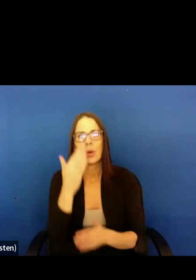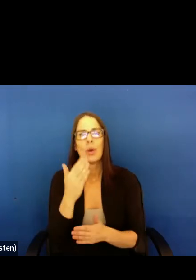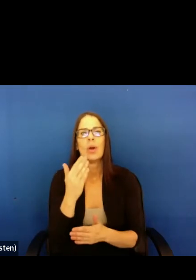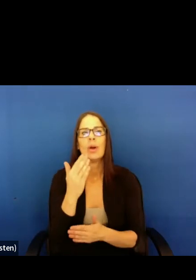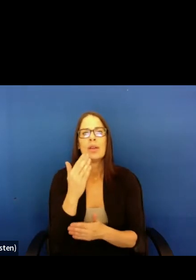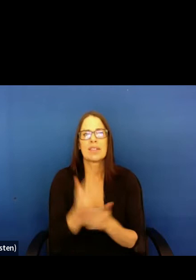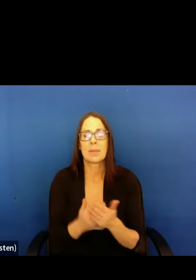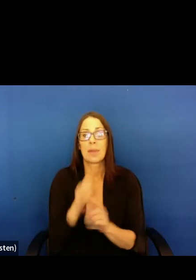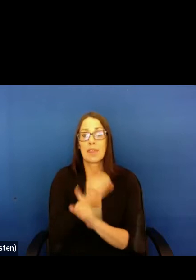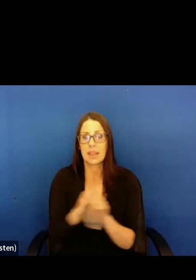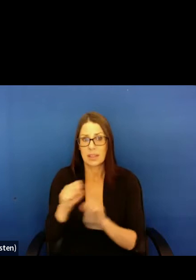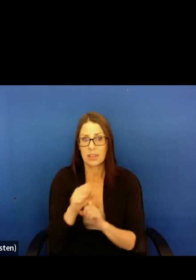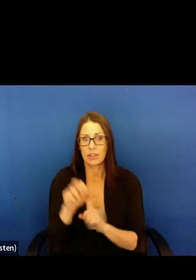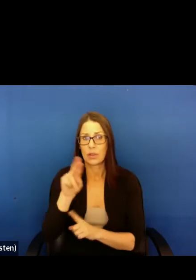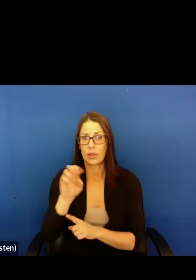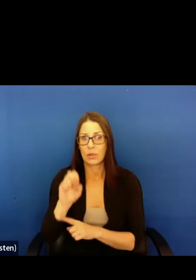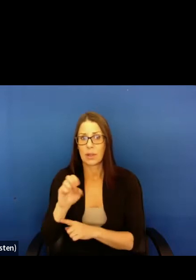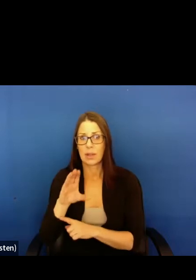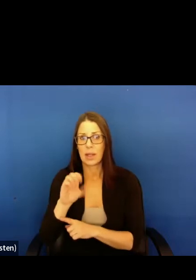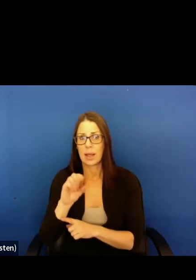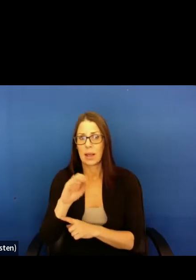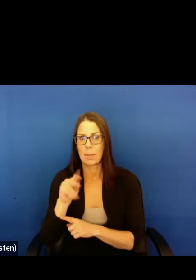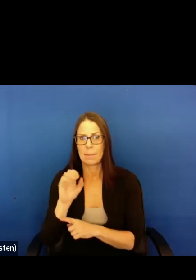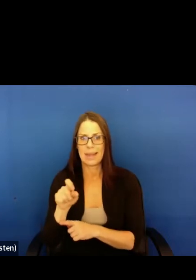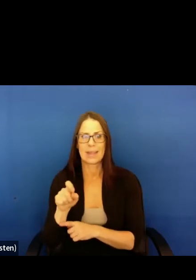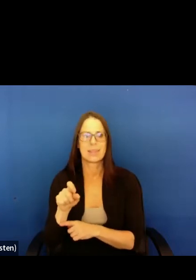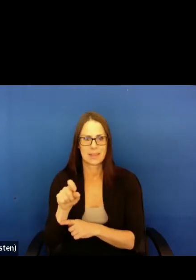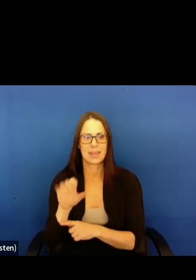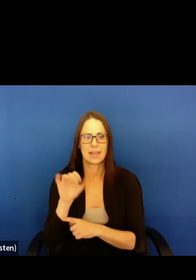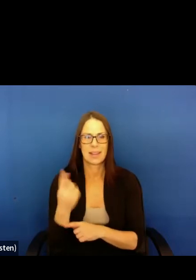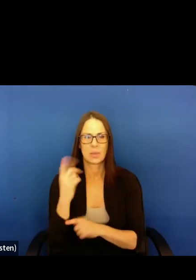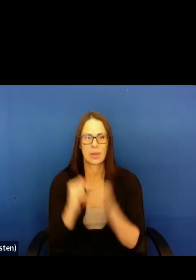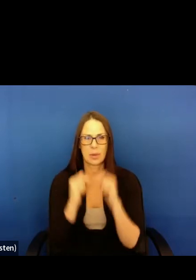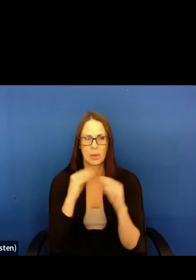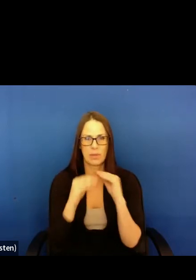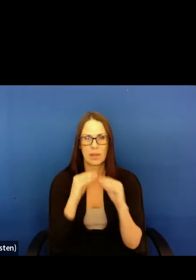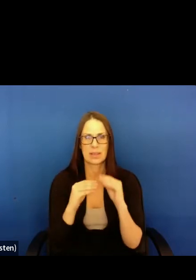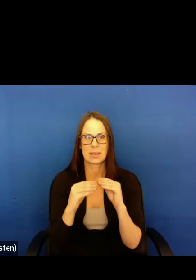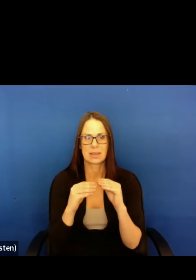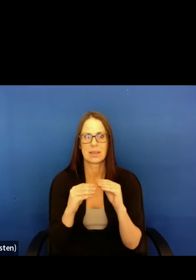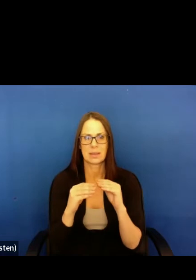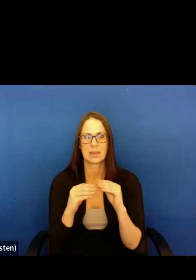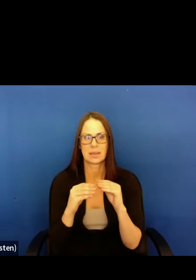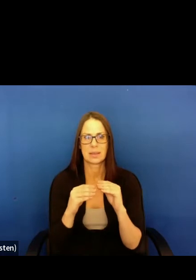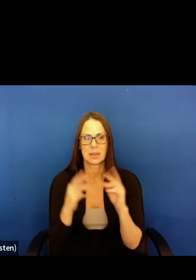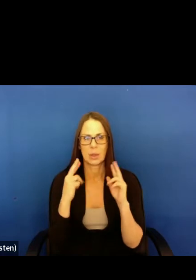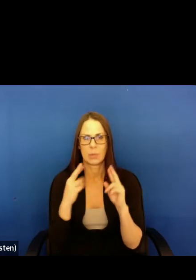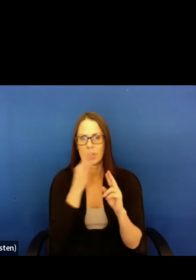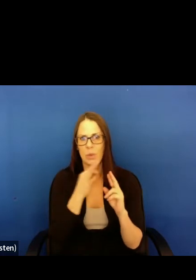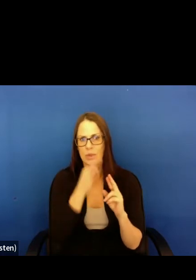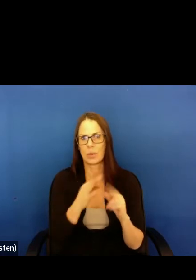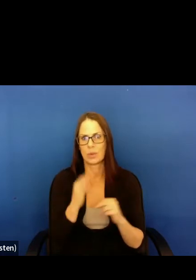the, hopefully, the buildings we fix, if not the near future, hopefully soon, or sooner